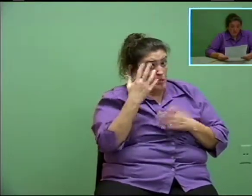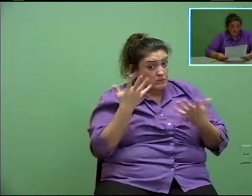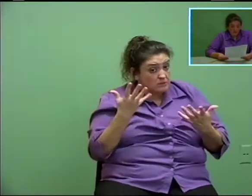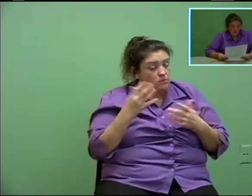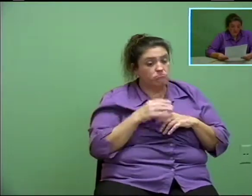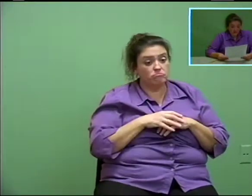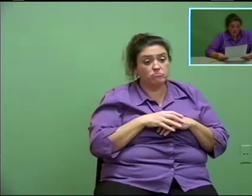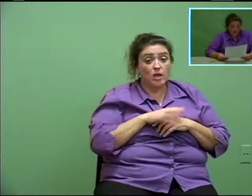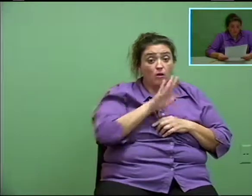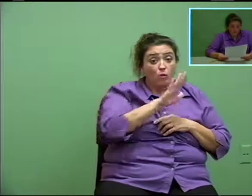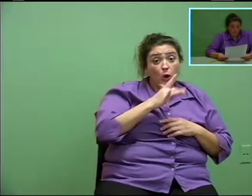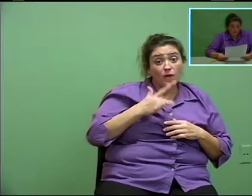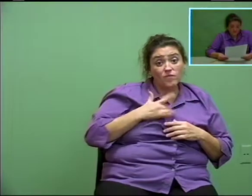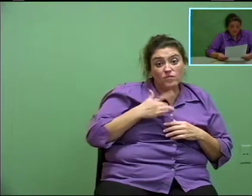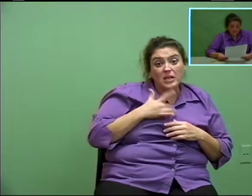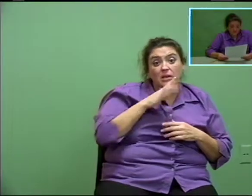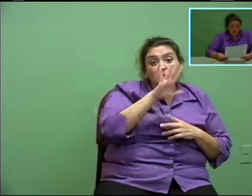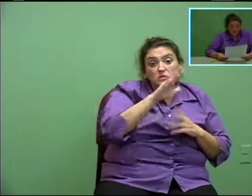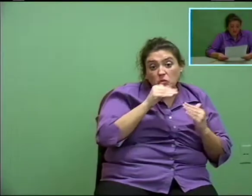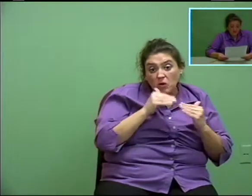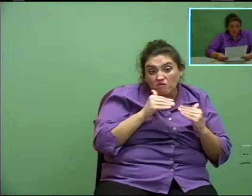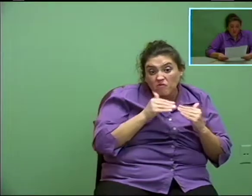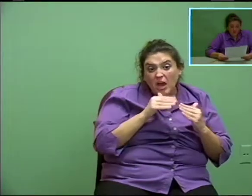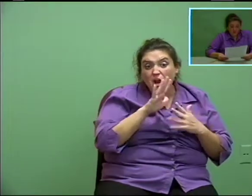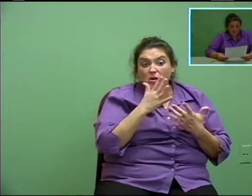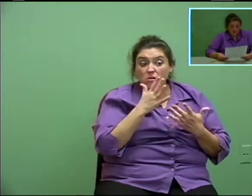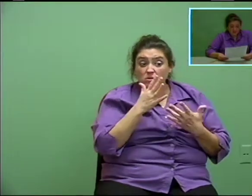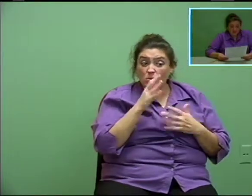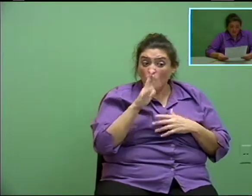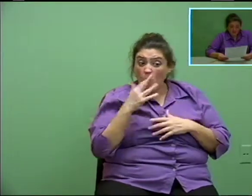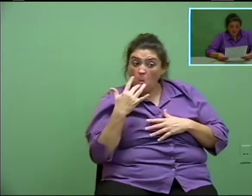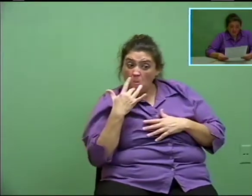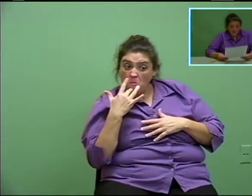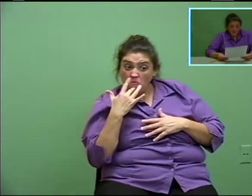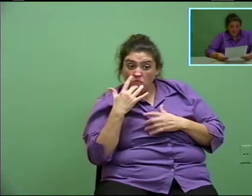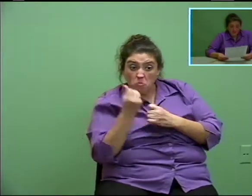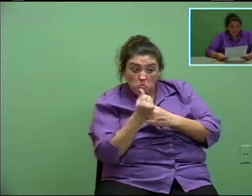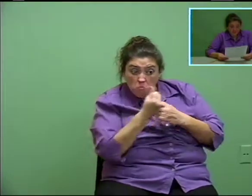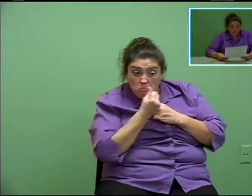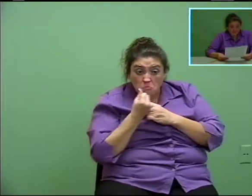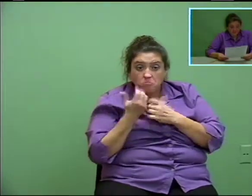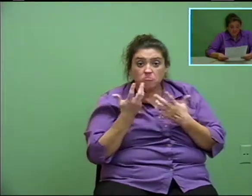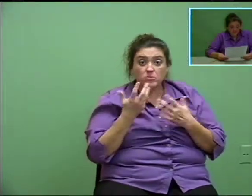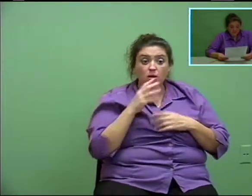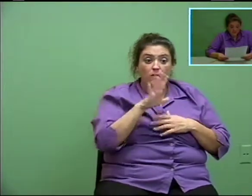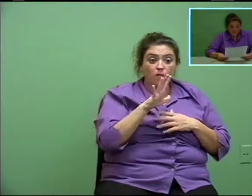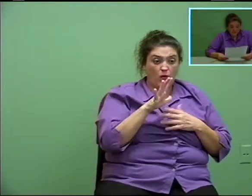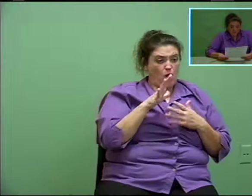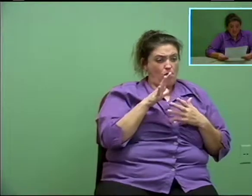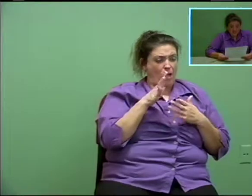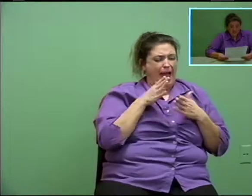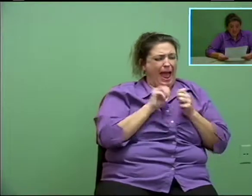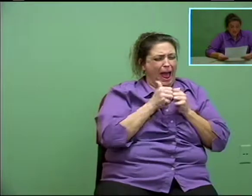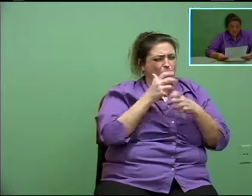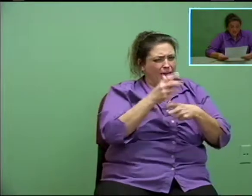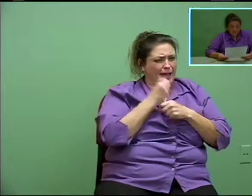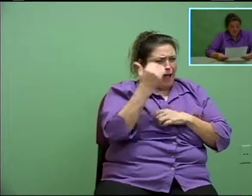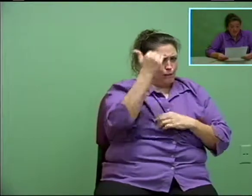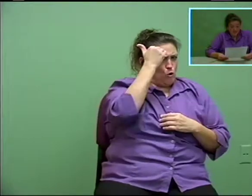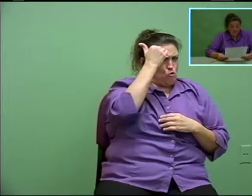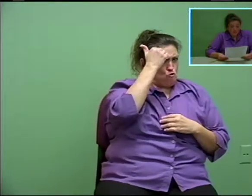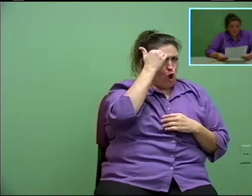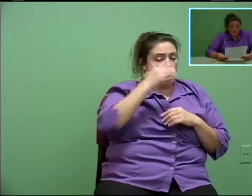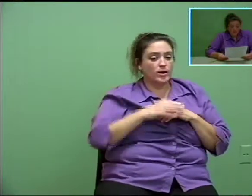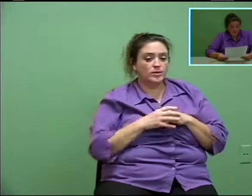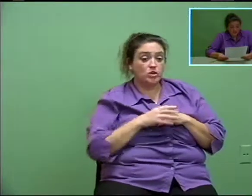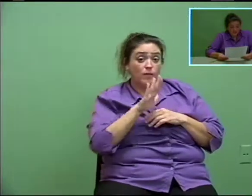or her apparent fairness or bias, his or her means of knowledge, the reasonableness of his or her statements,